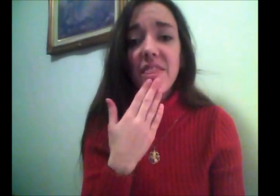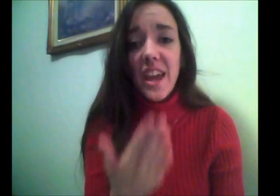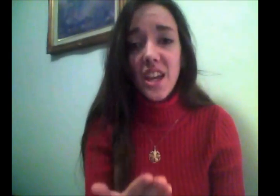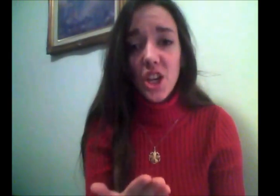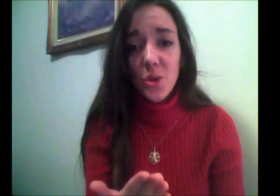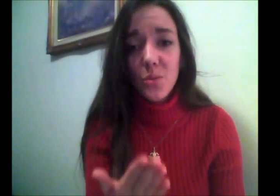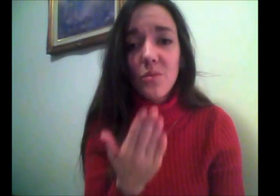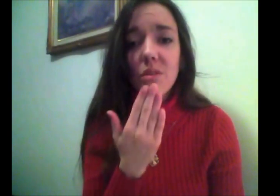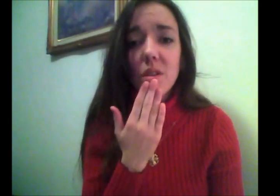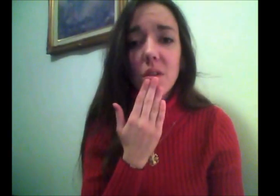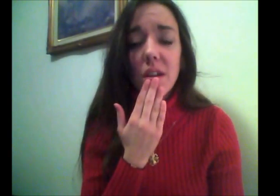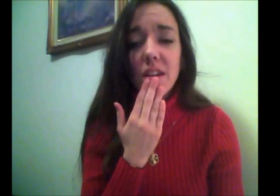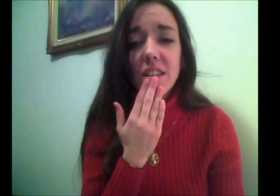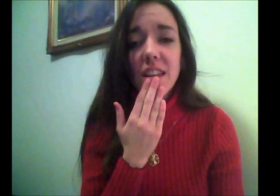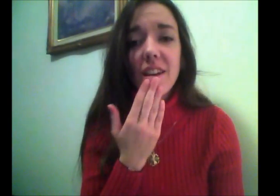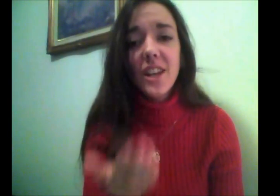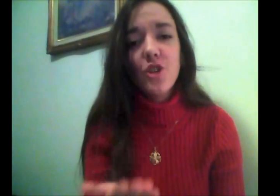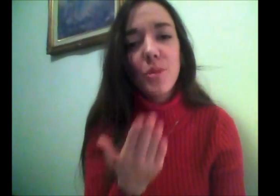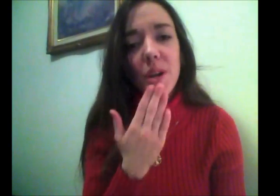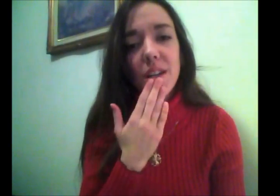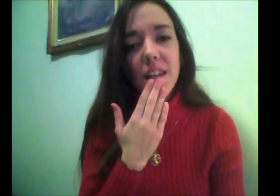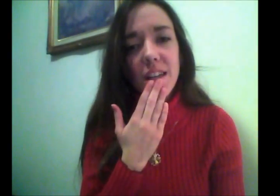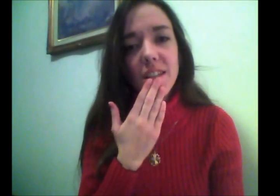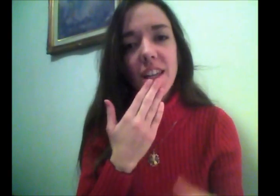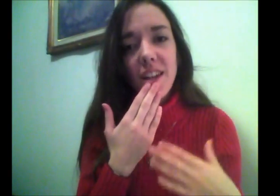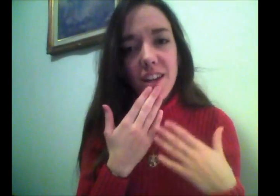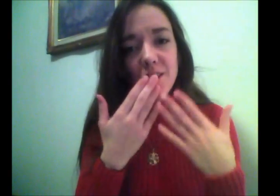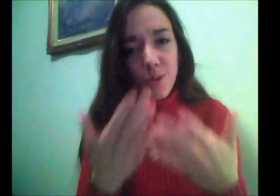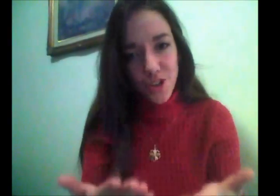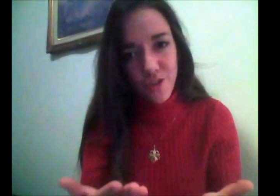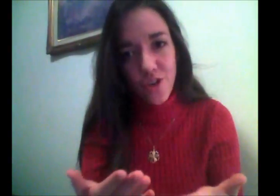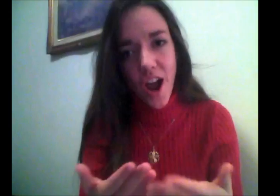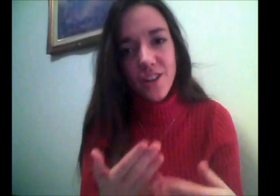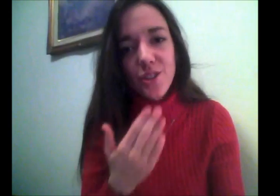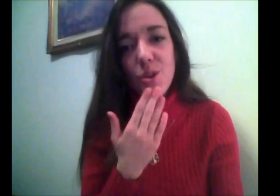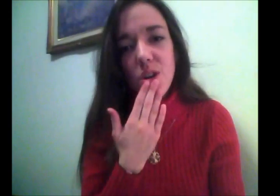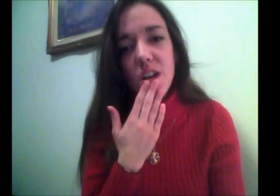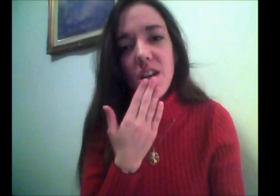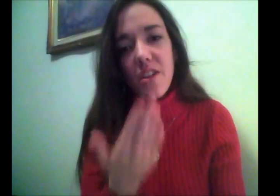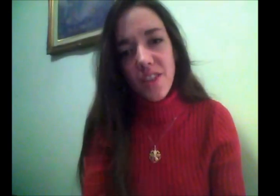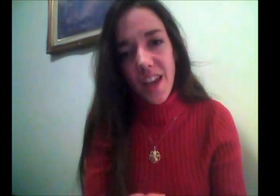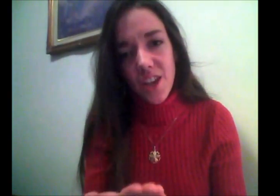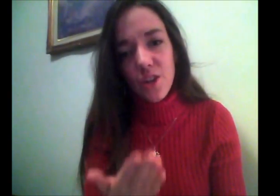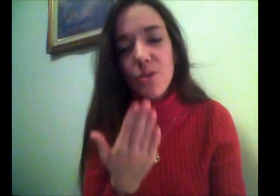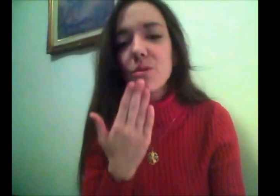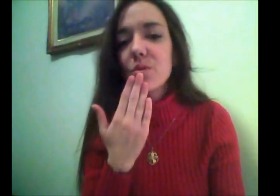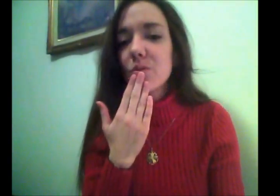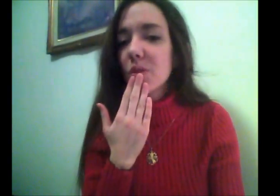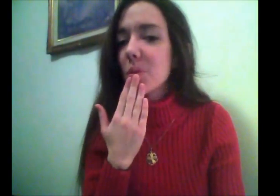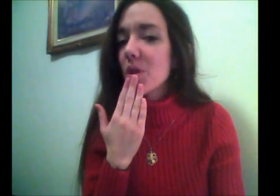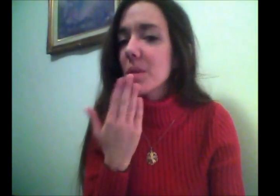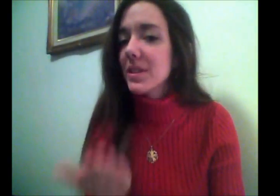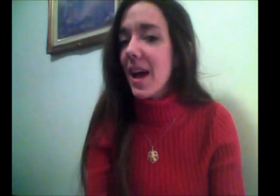Thank you. And it's kind of like you're blowing a kiss, like an expression of gratitude. Thank you from your lips